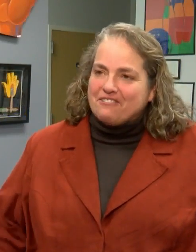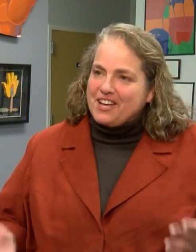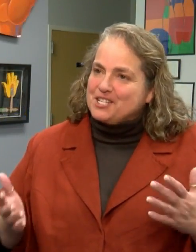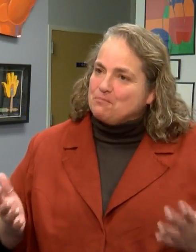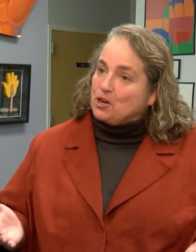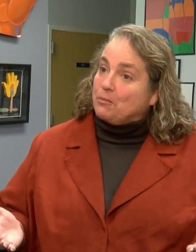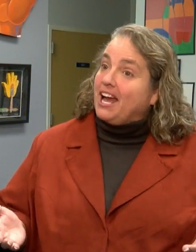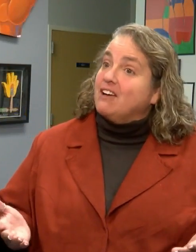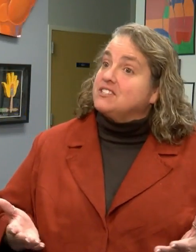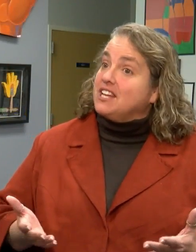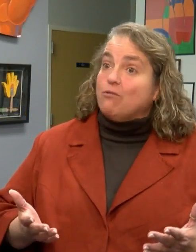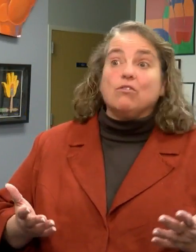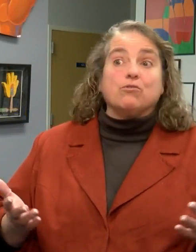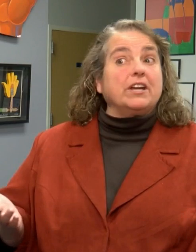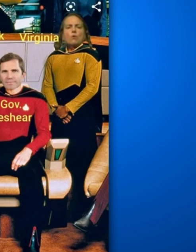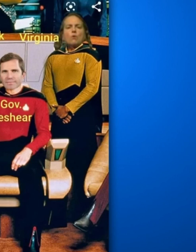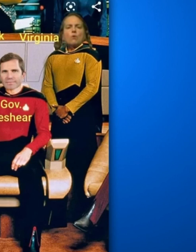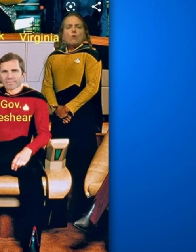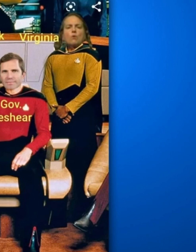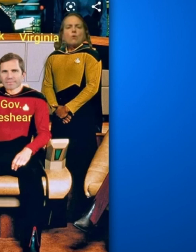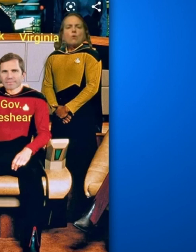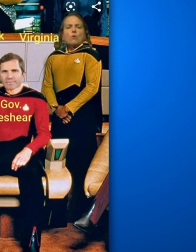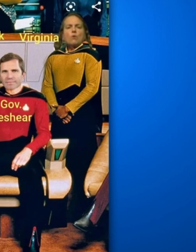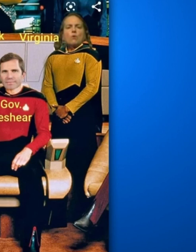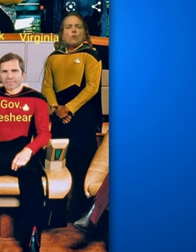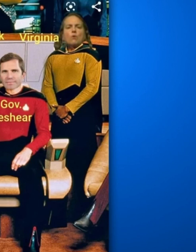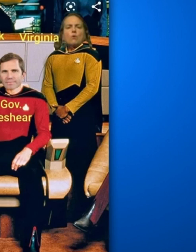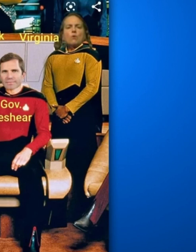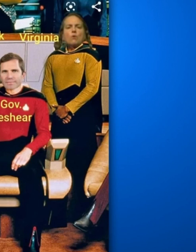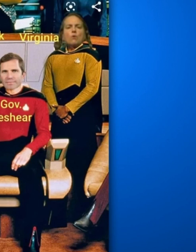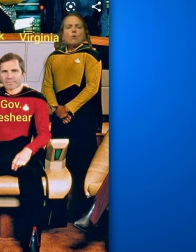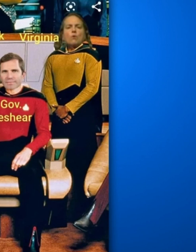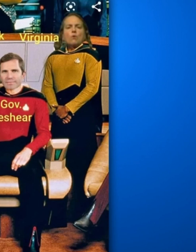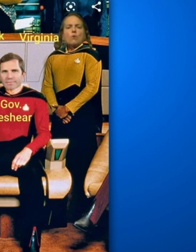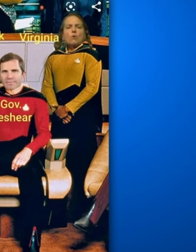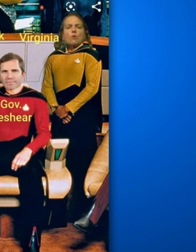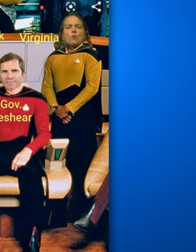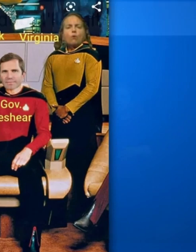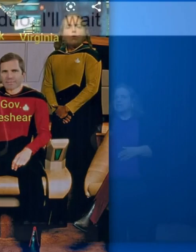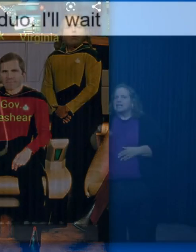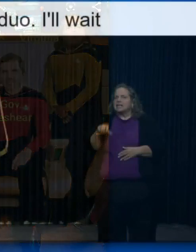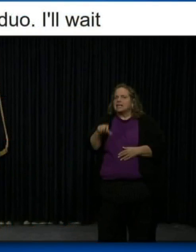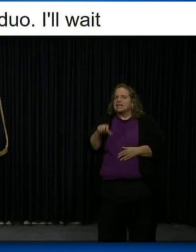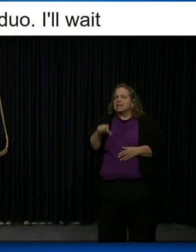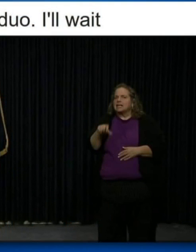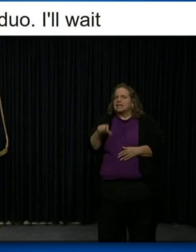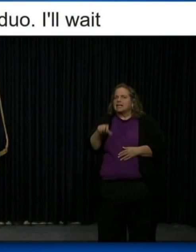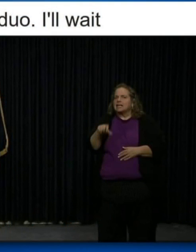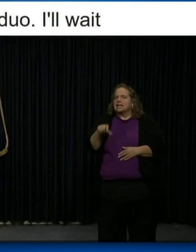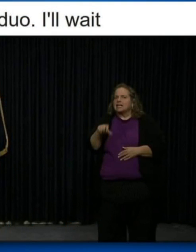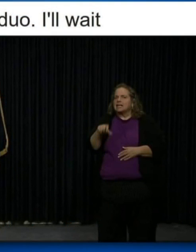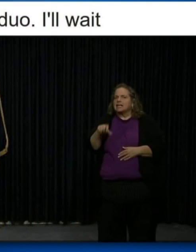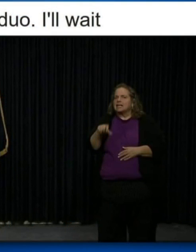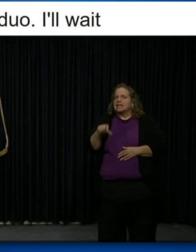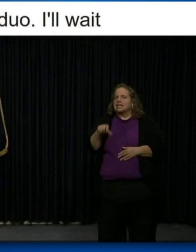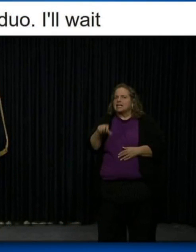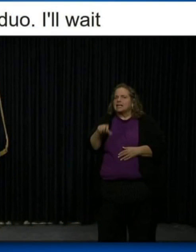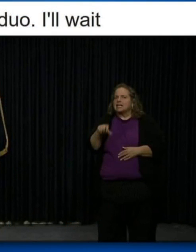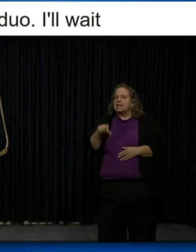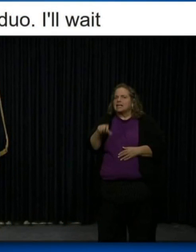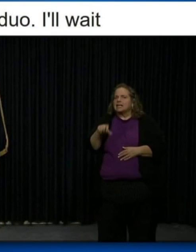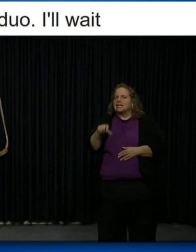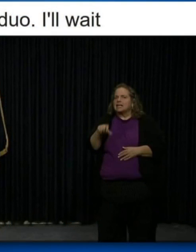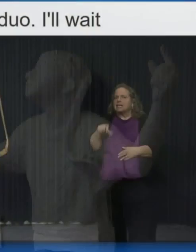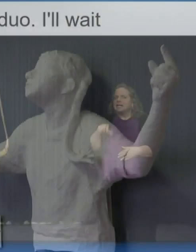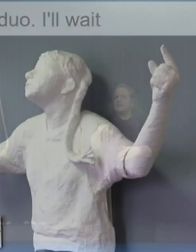do not have Facebook, but I have several friends who have Facebook, and so obviously they're copying the memes and sending them to me, and some of